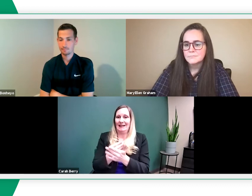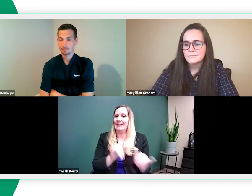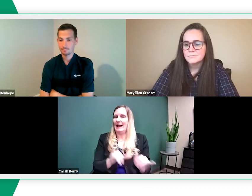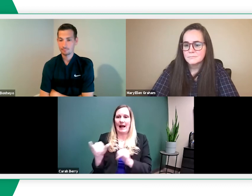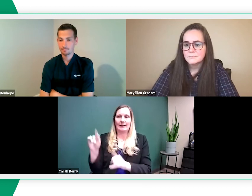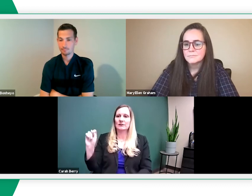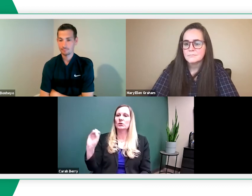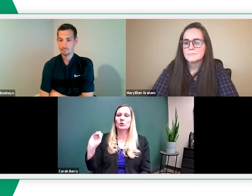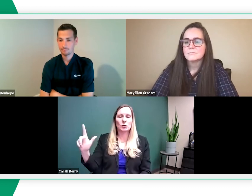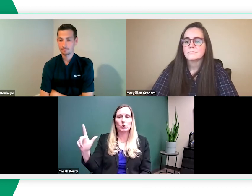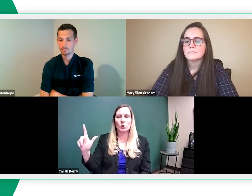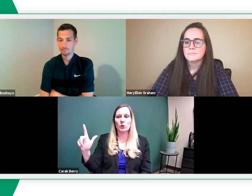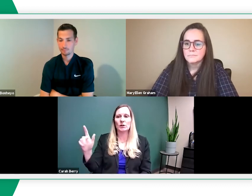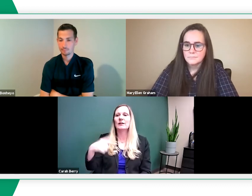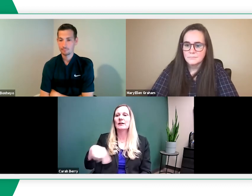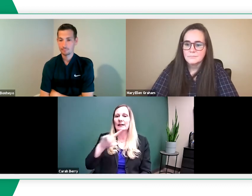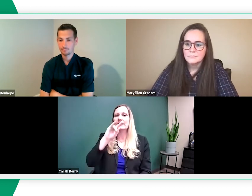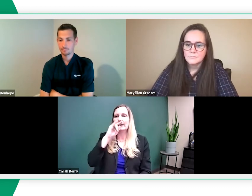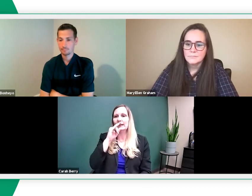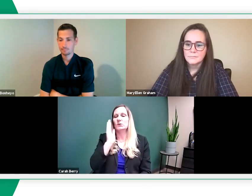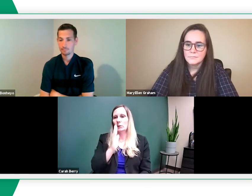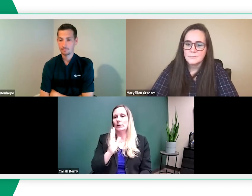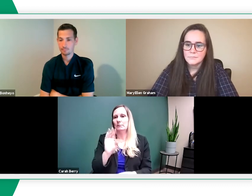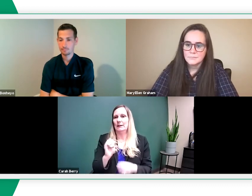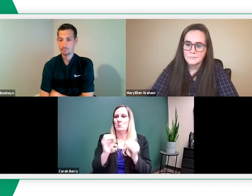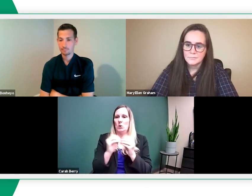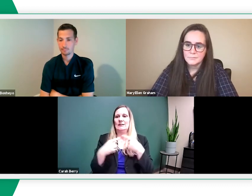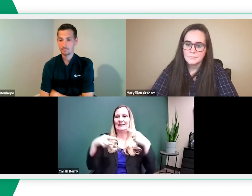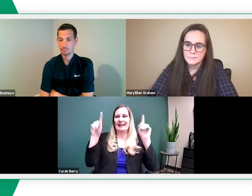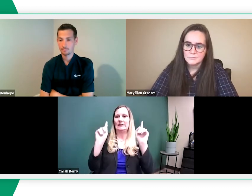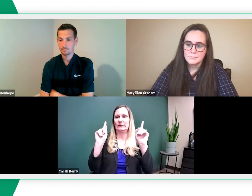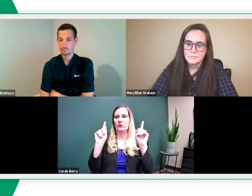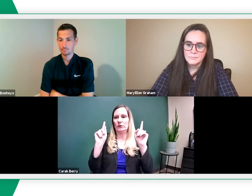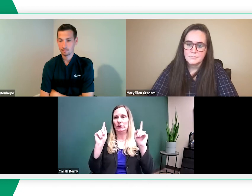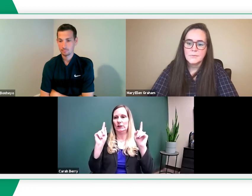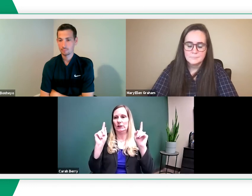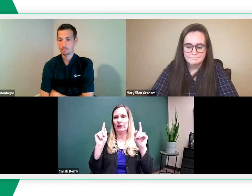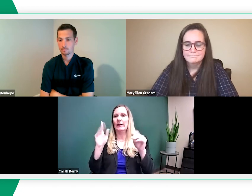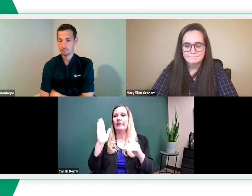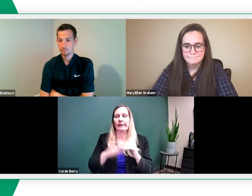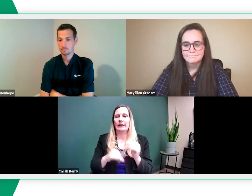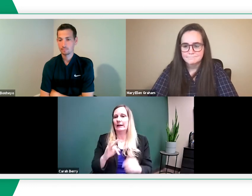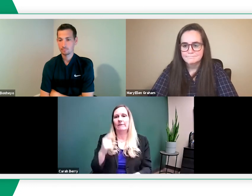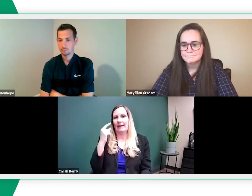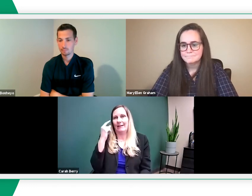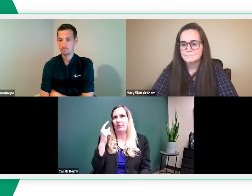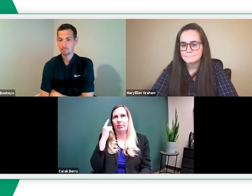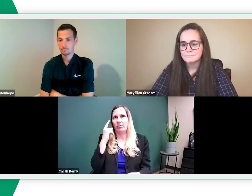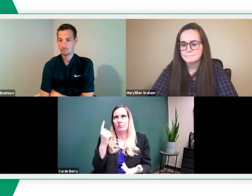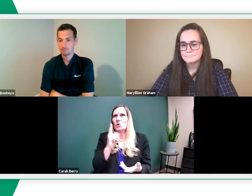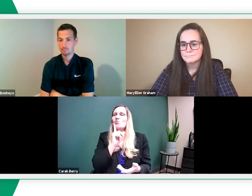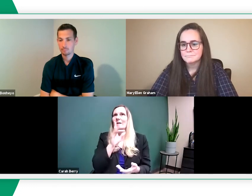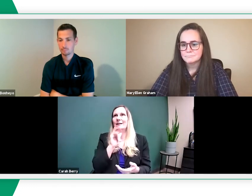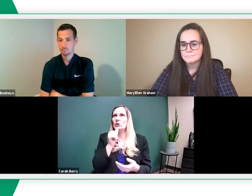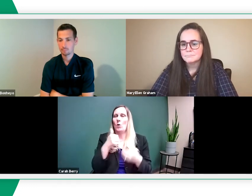So if you use money as a tool, the kids will be more successful